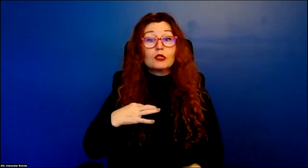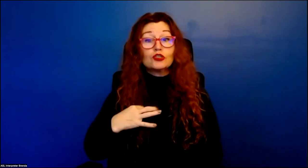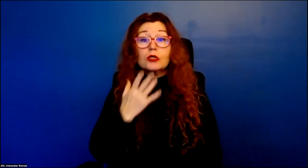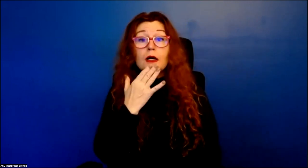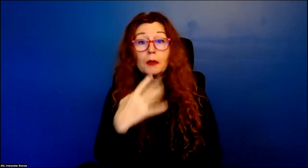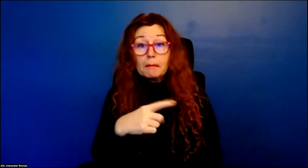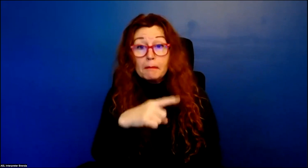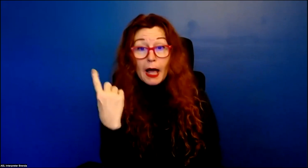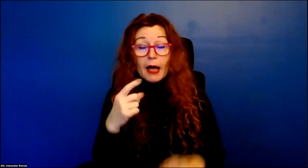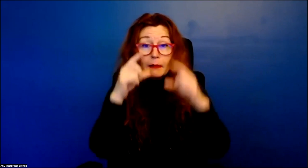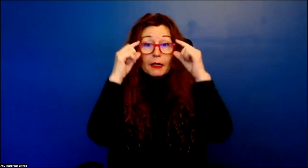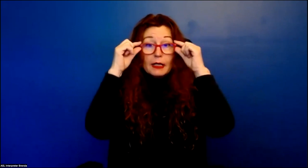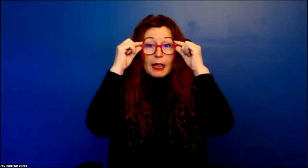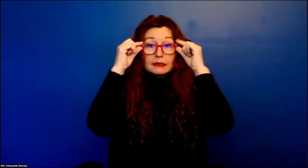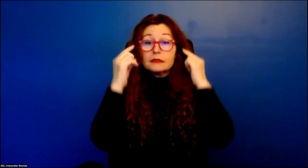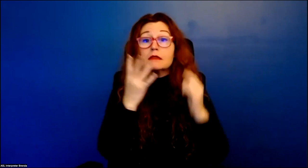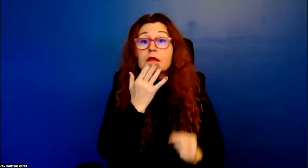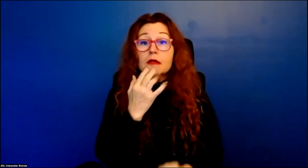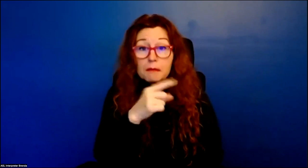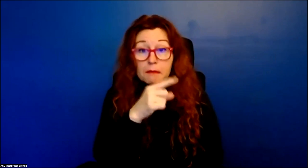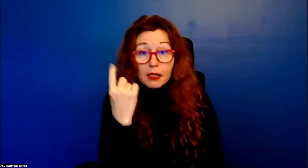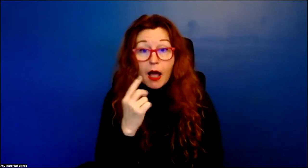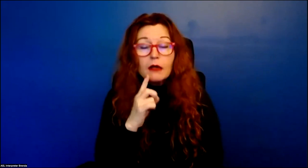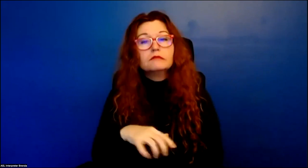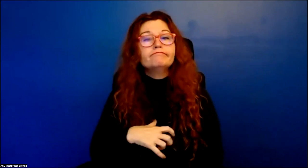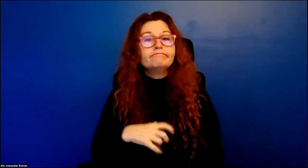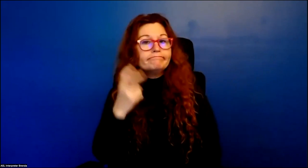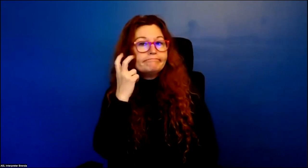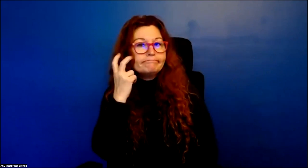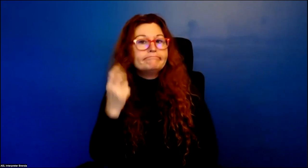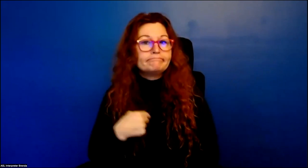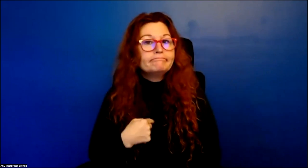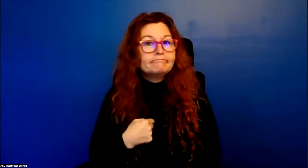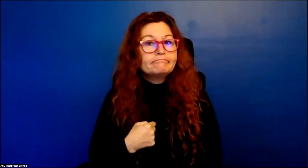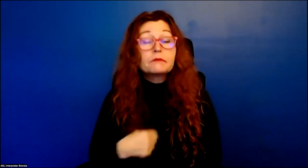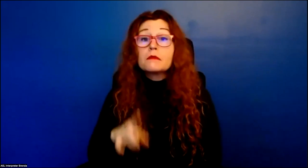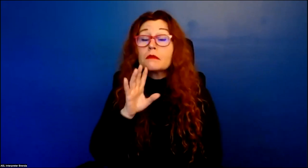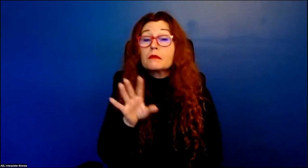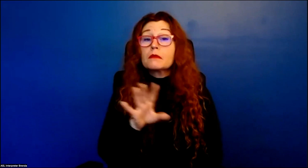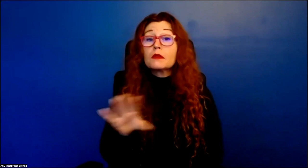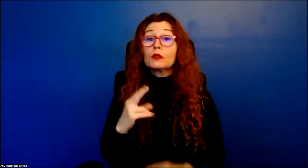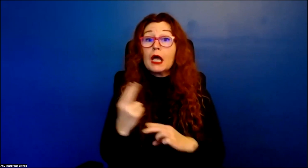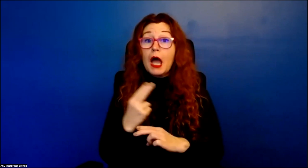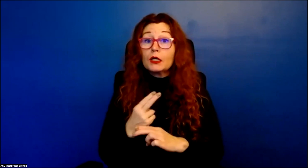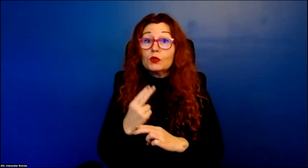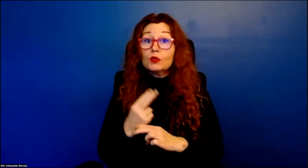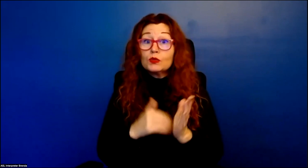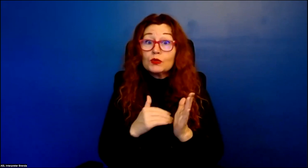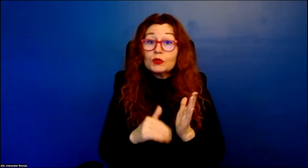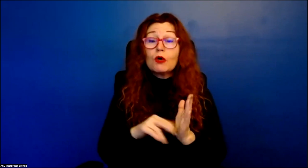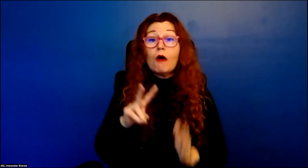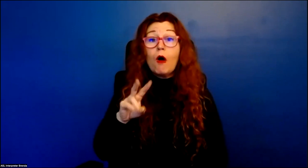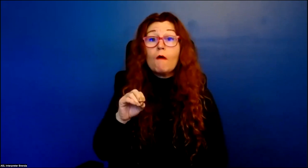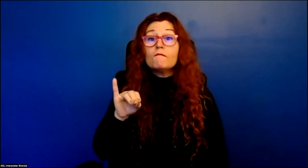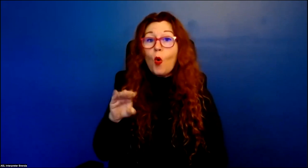and I'm visually impaired. And a device that I use quite often are my voiceover features, whether that's on my